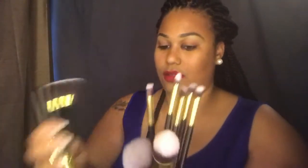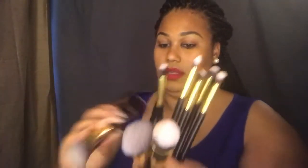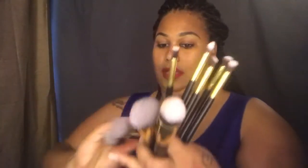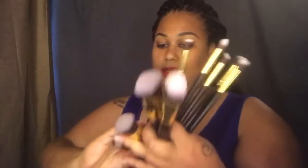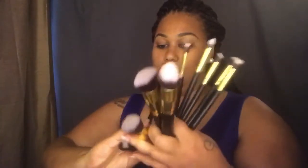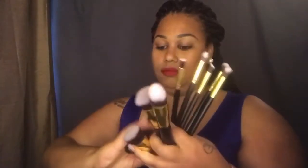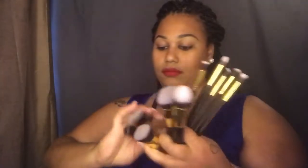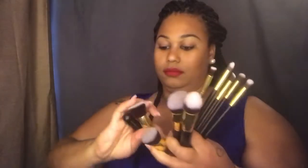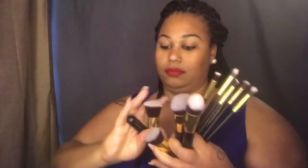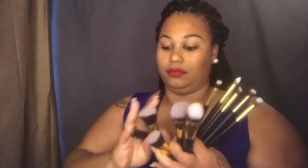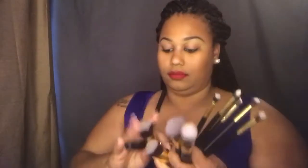these.